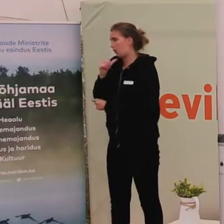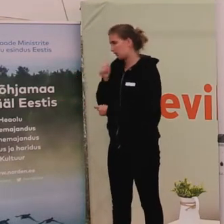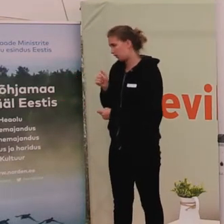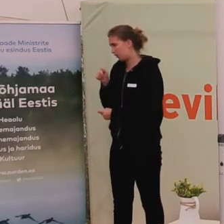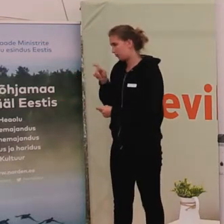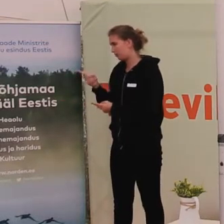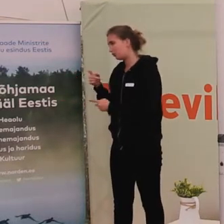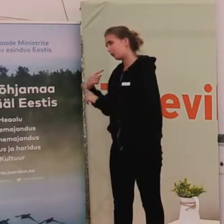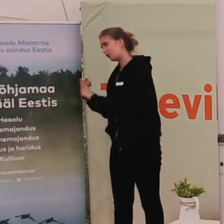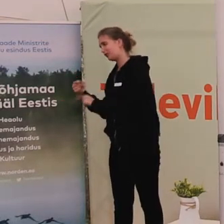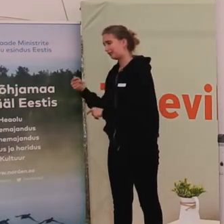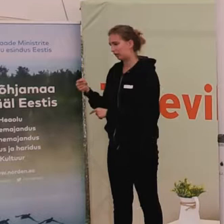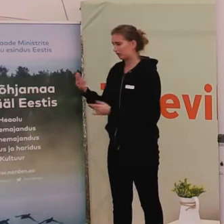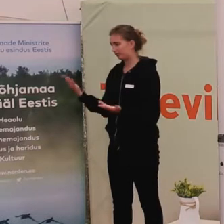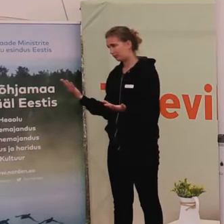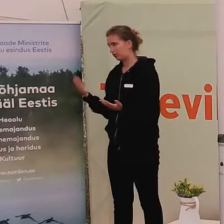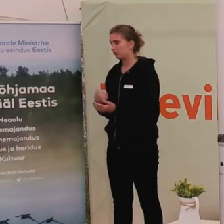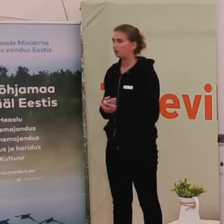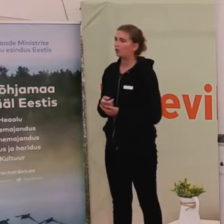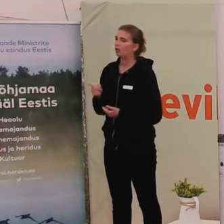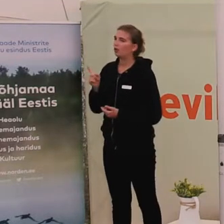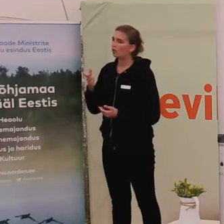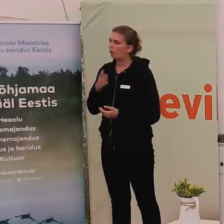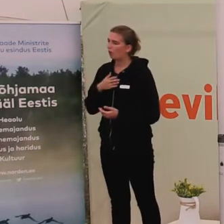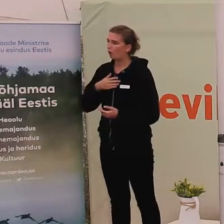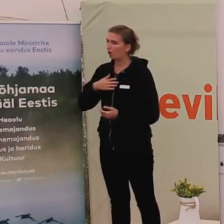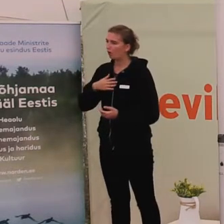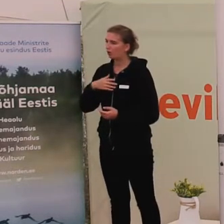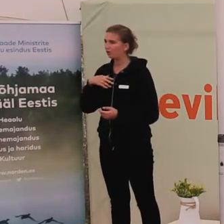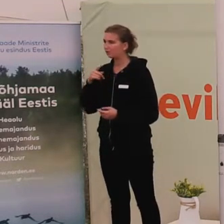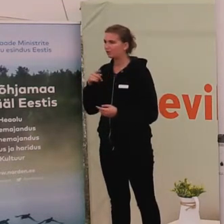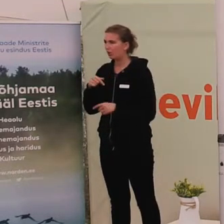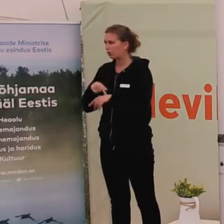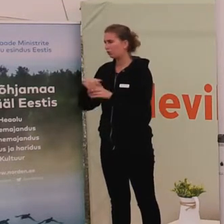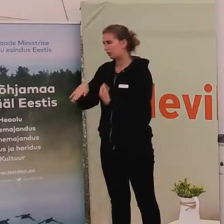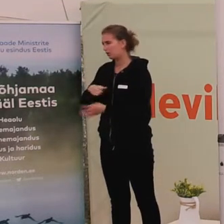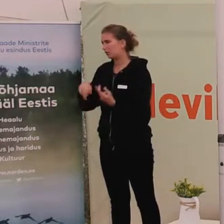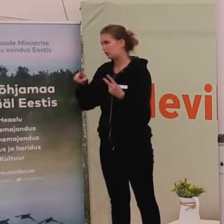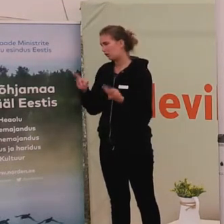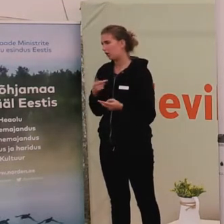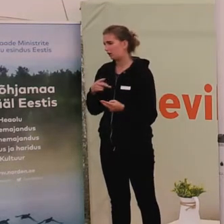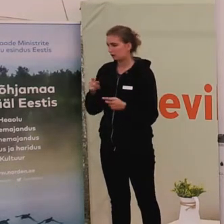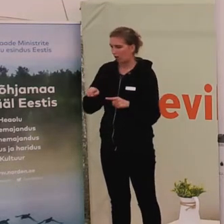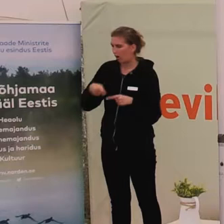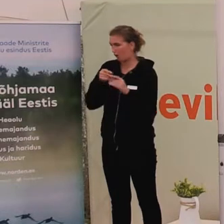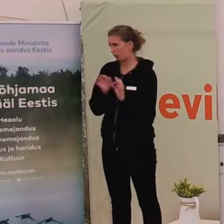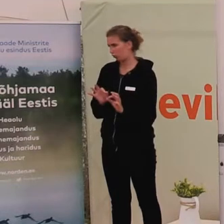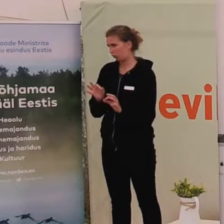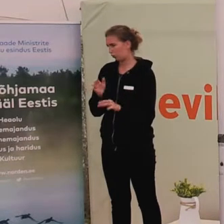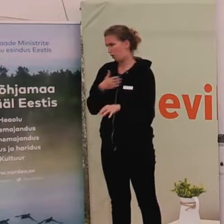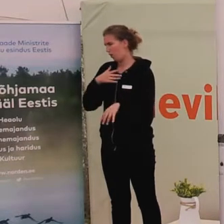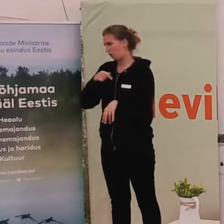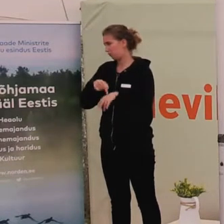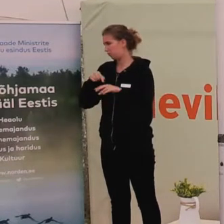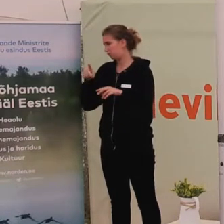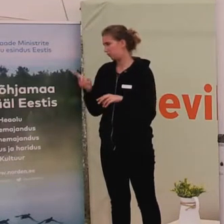I agree with you. I have the same mixed feelings about these no-growth ideas. I've